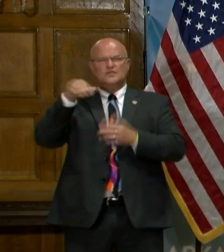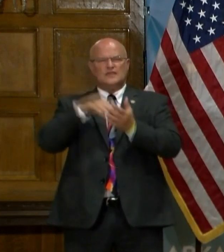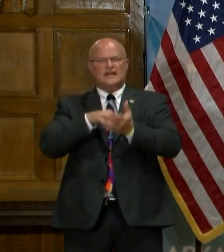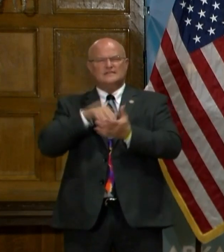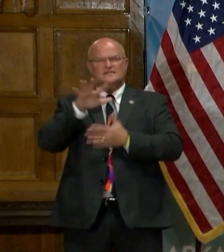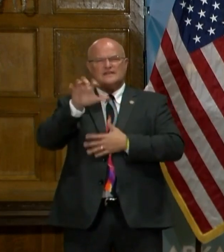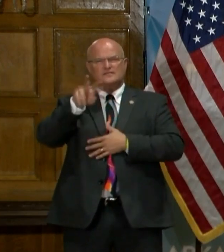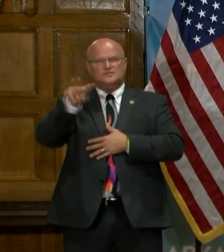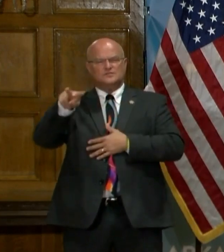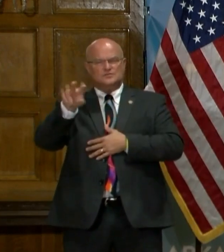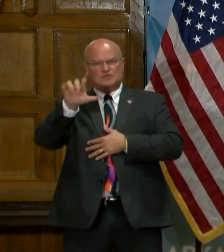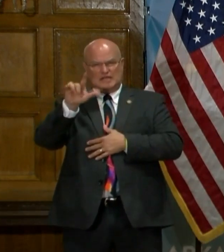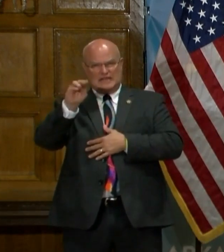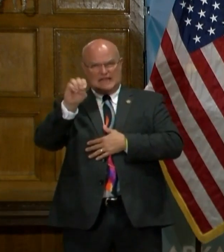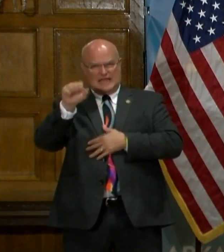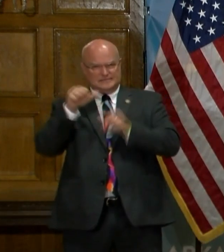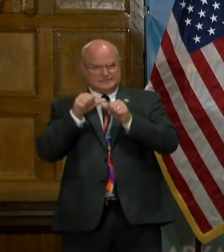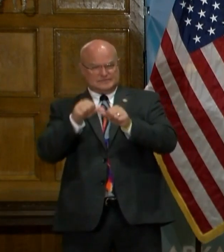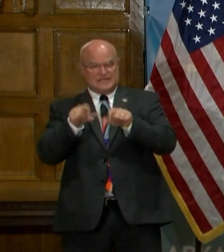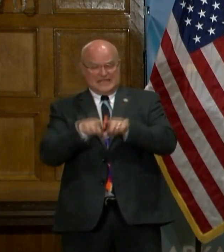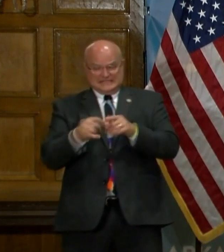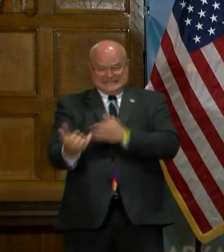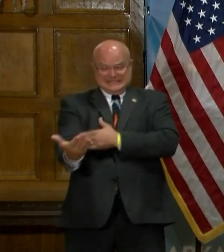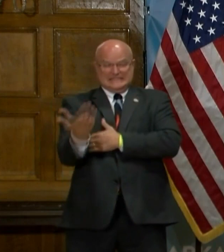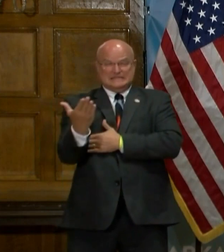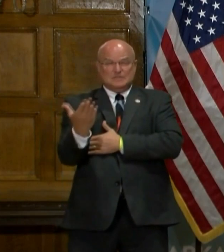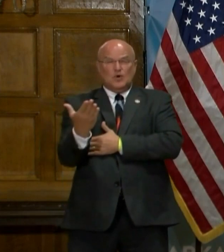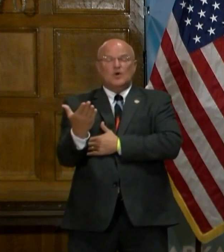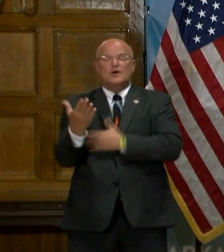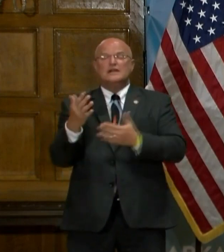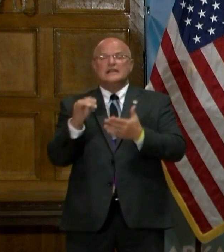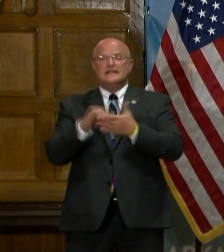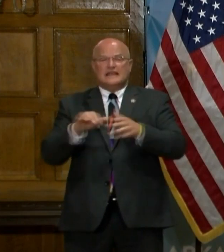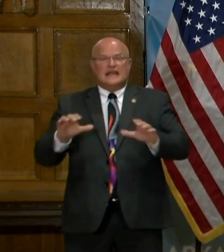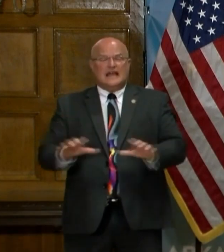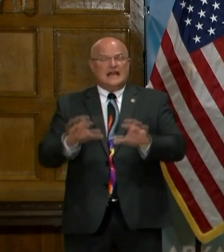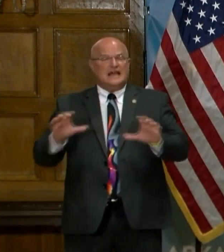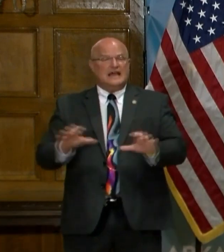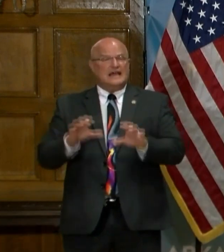122,522 continued claims. As of this morning, the